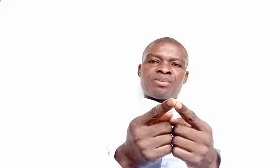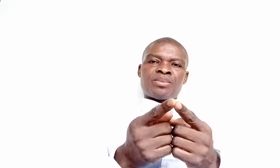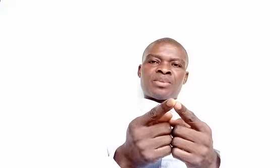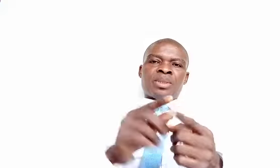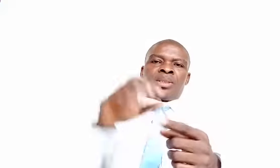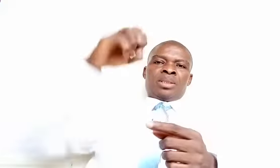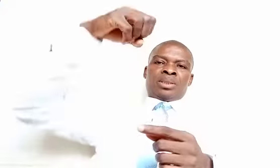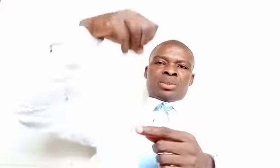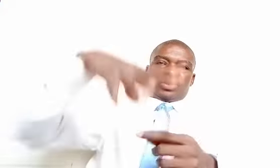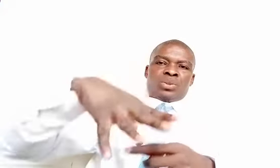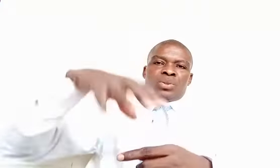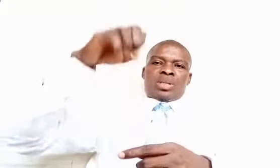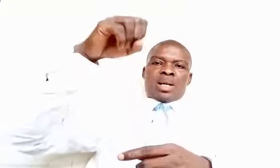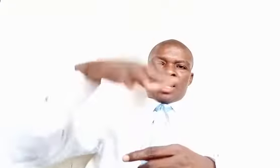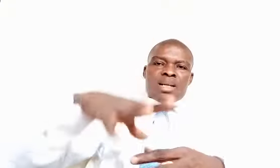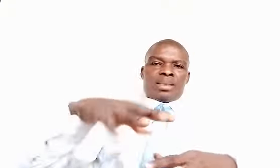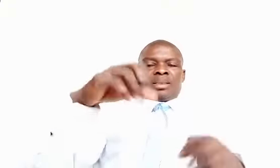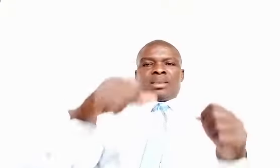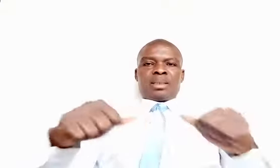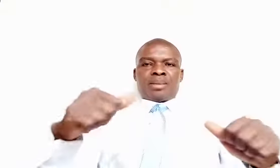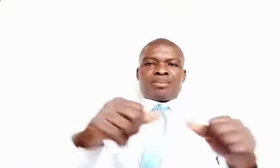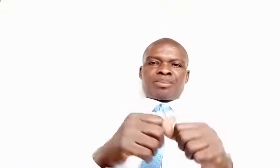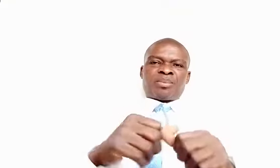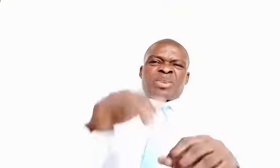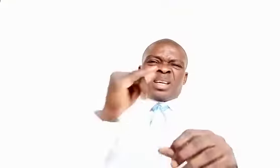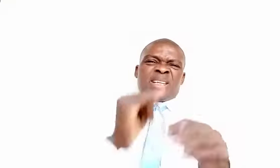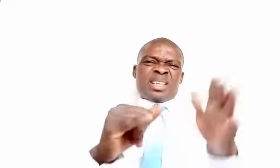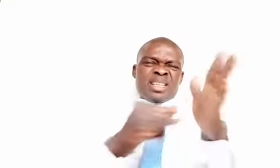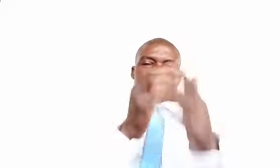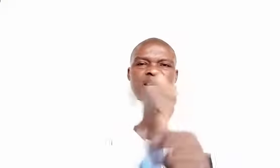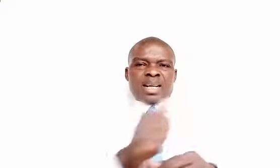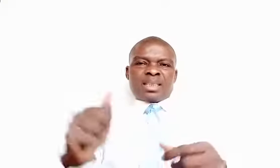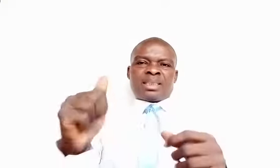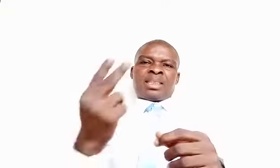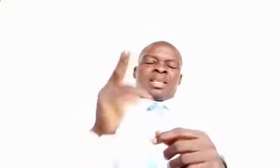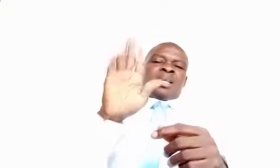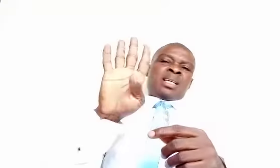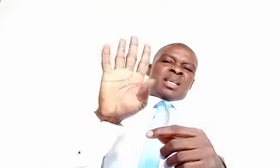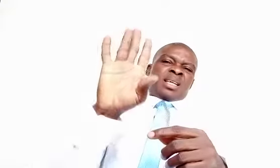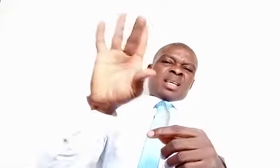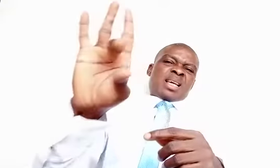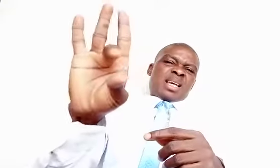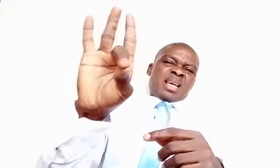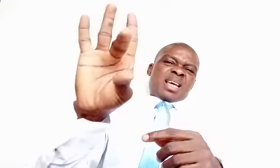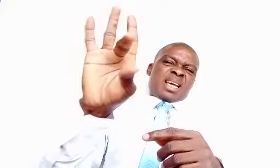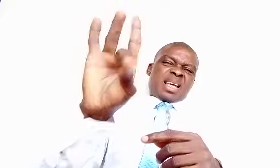Solar system. It has 8 major planets and a small dwarf planet.